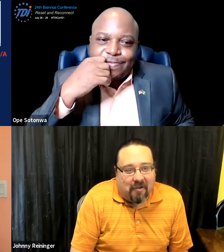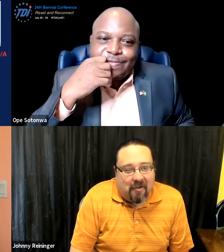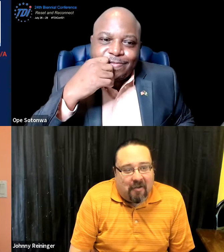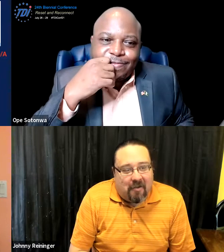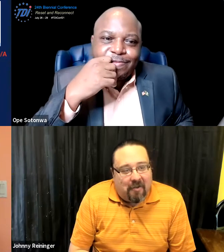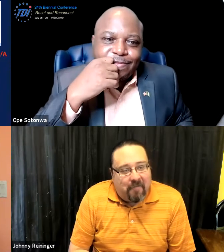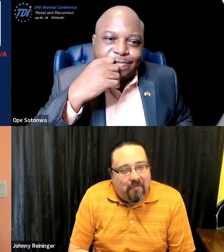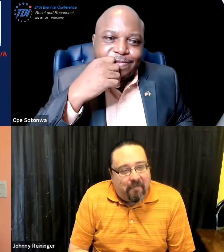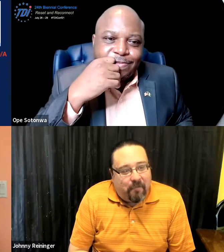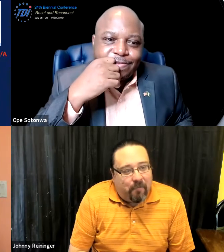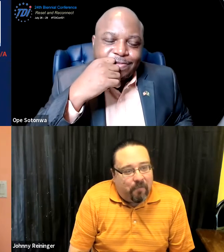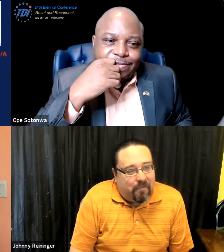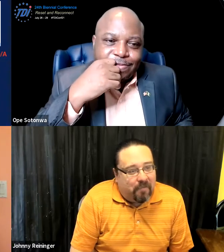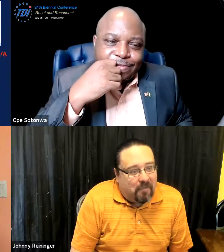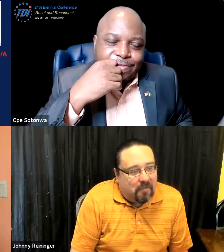stop.